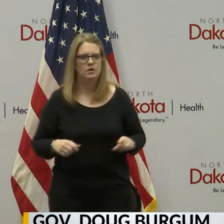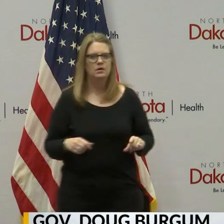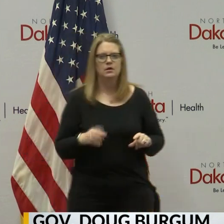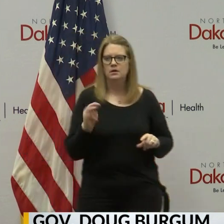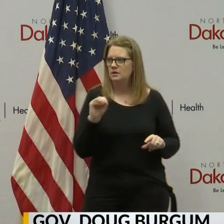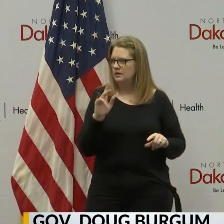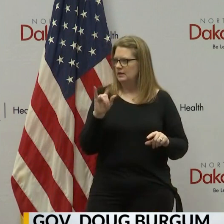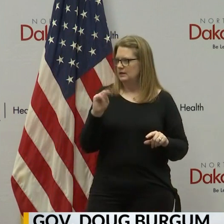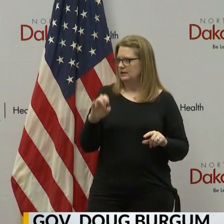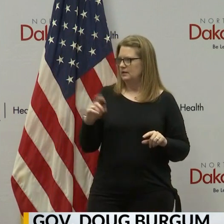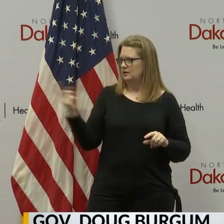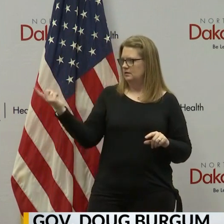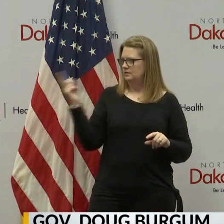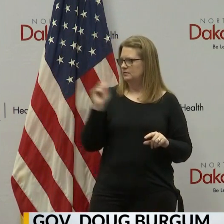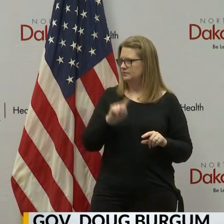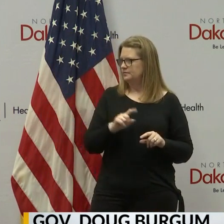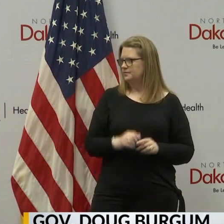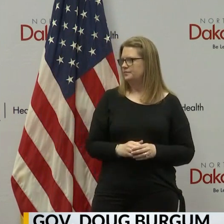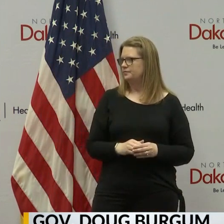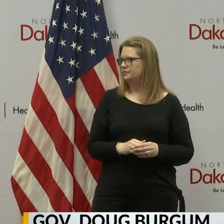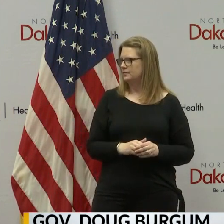Mylin, do you want to come up and take that one?